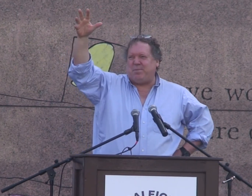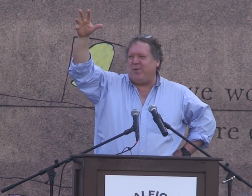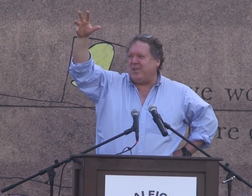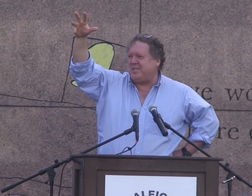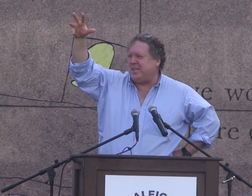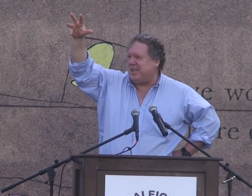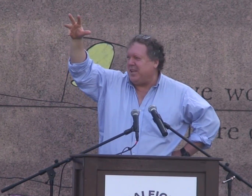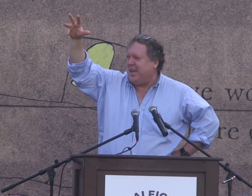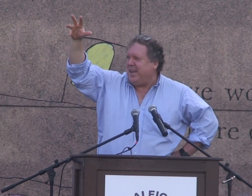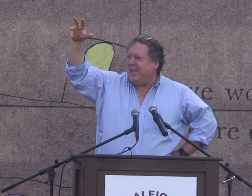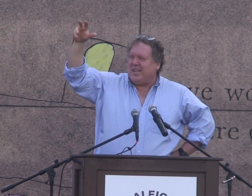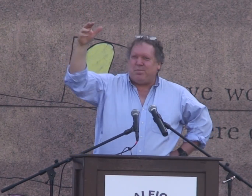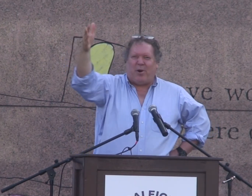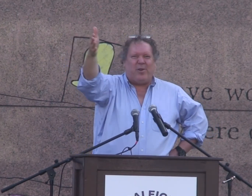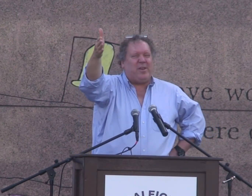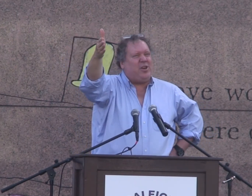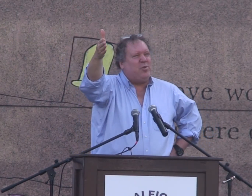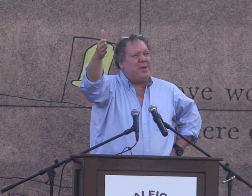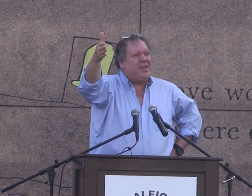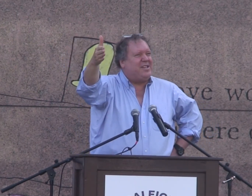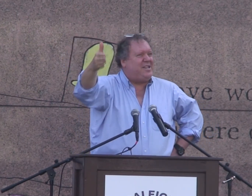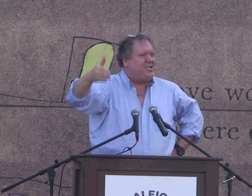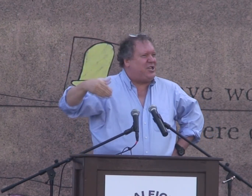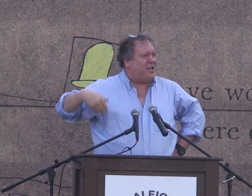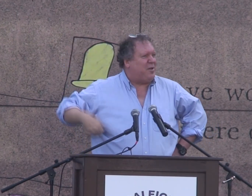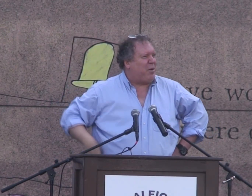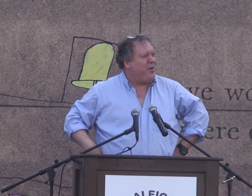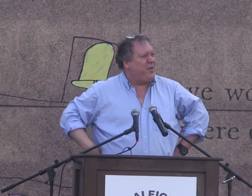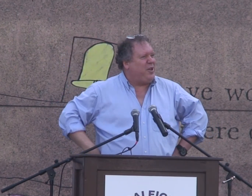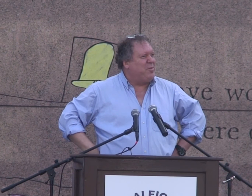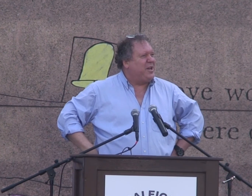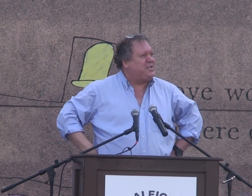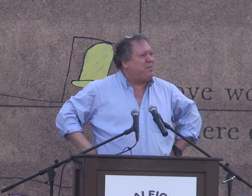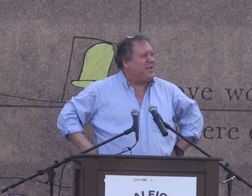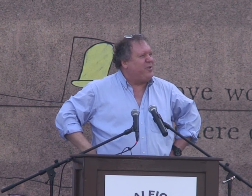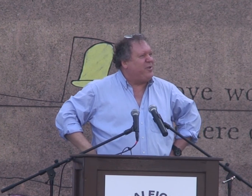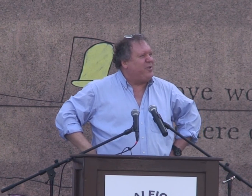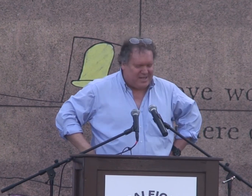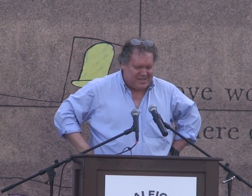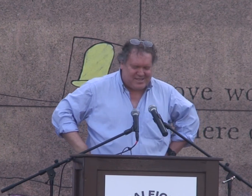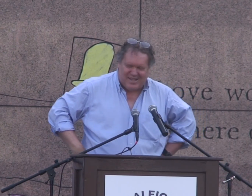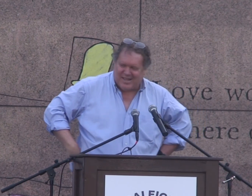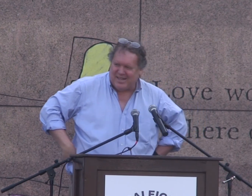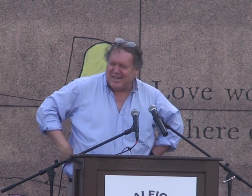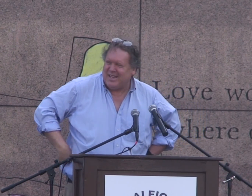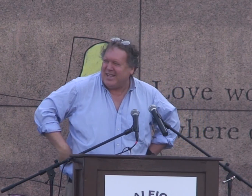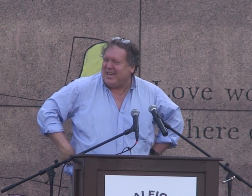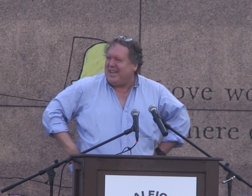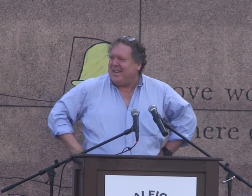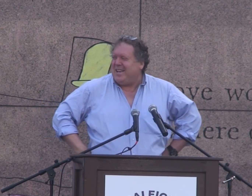all experienced it. It's part of the human condition, part of the human experience. It's,